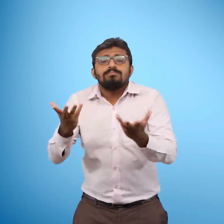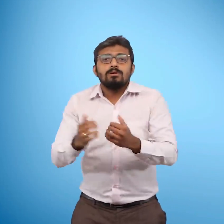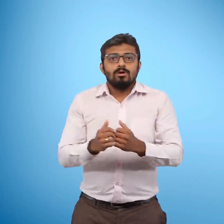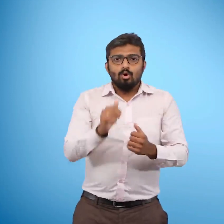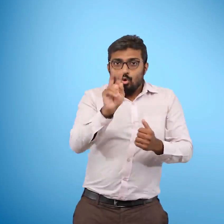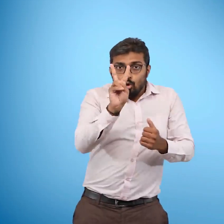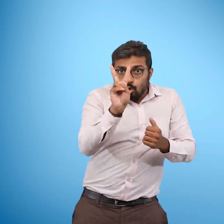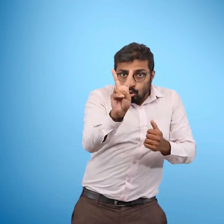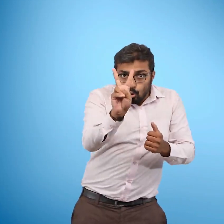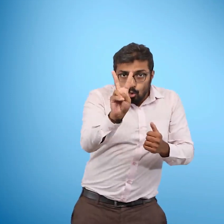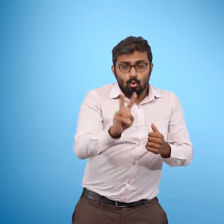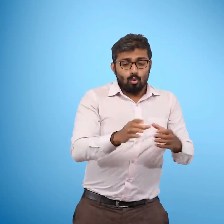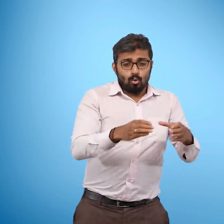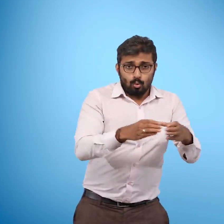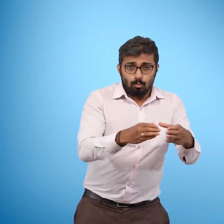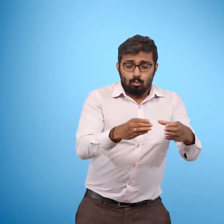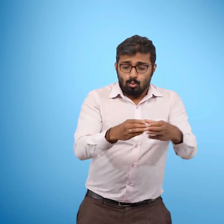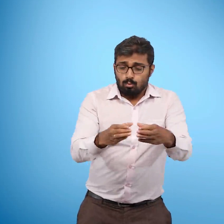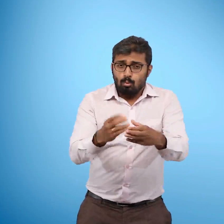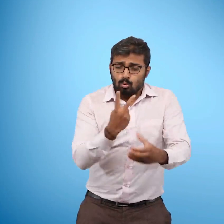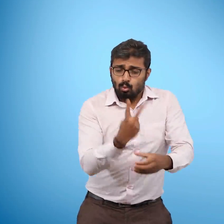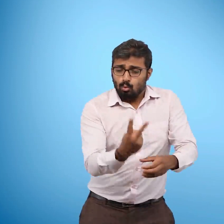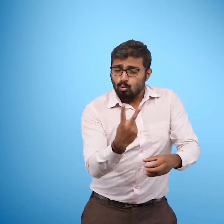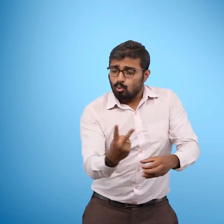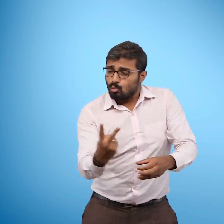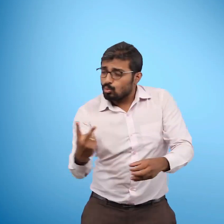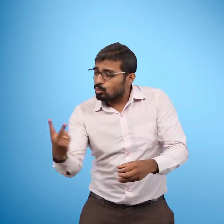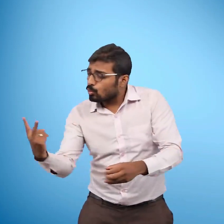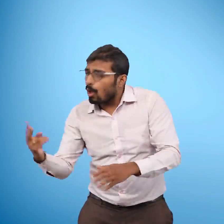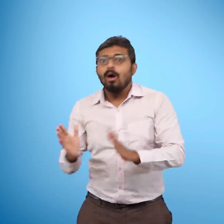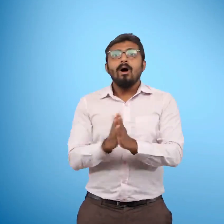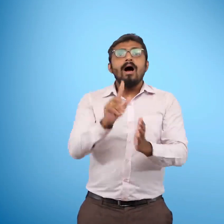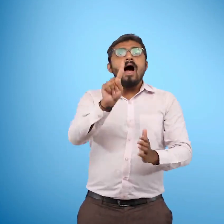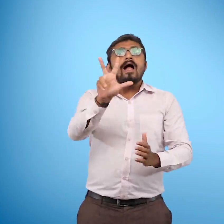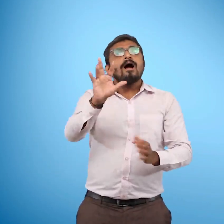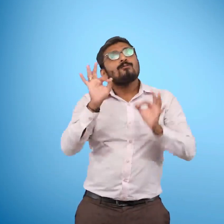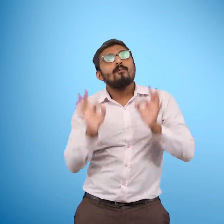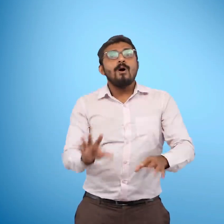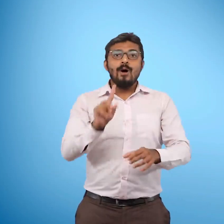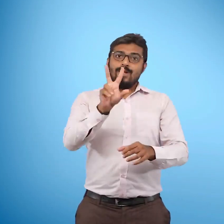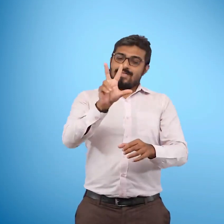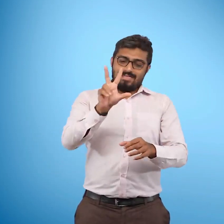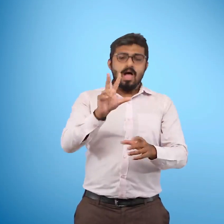She can put them in groups of 2, 3, 6, 9, and